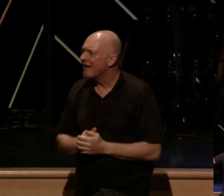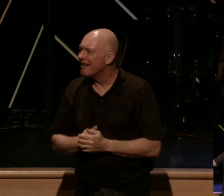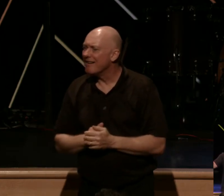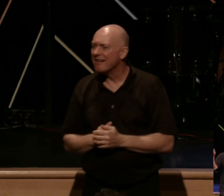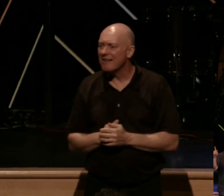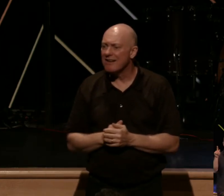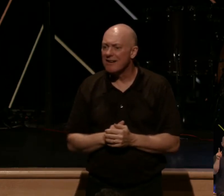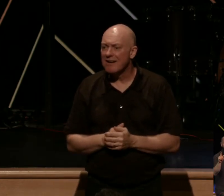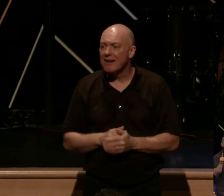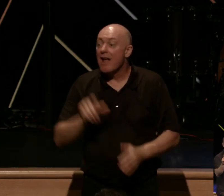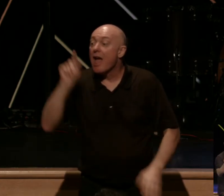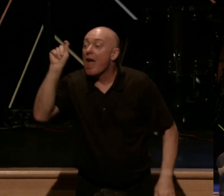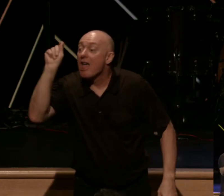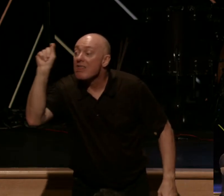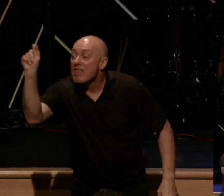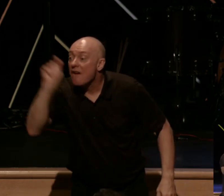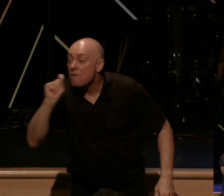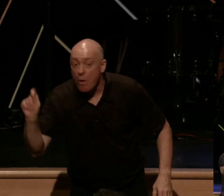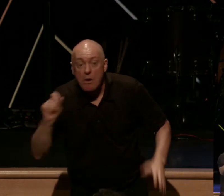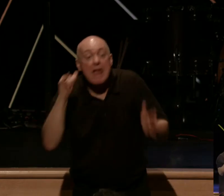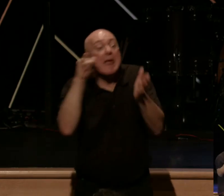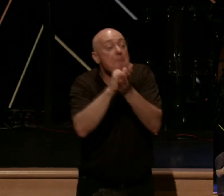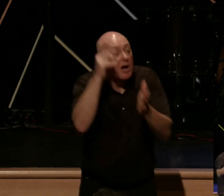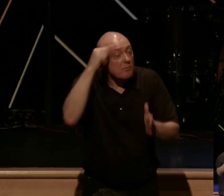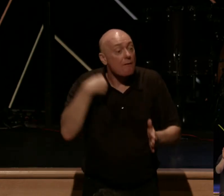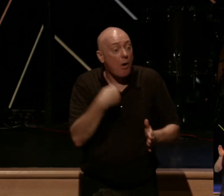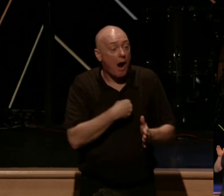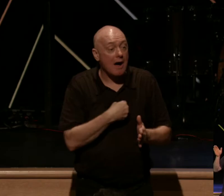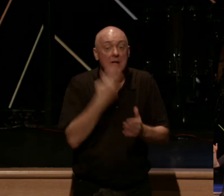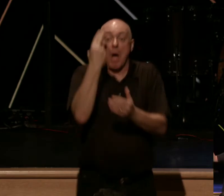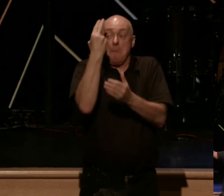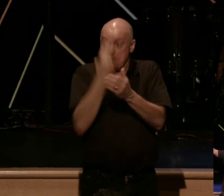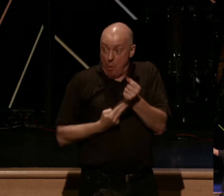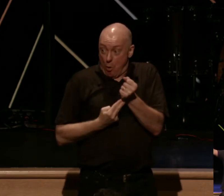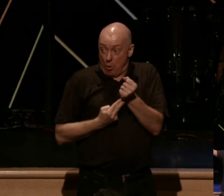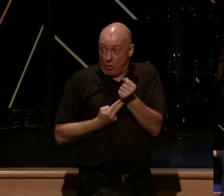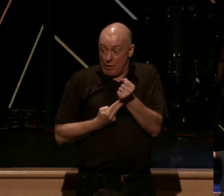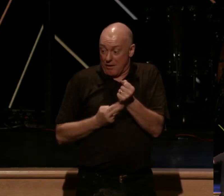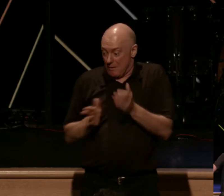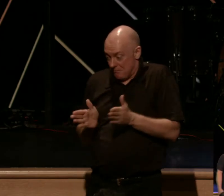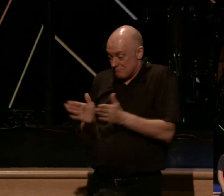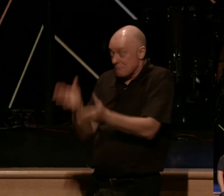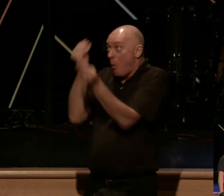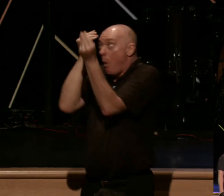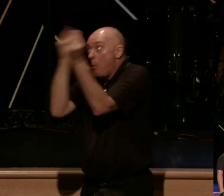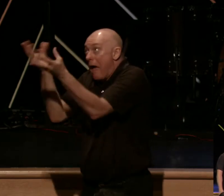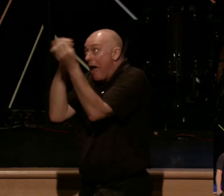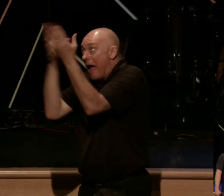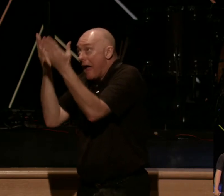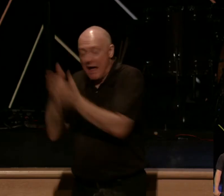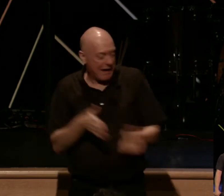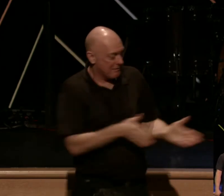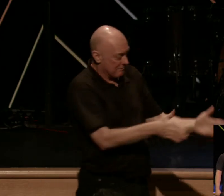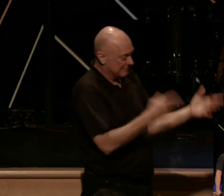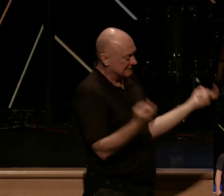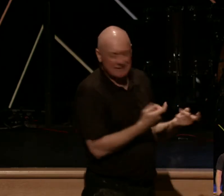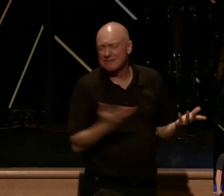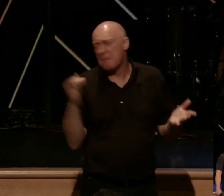Therefore, is impossible for us to both be walking on the path of obedience and on the path of sin. We